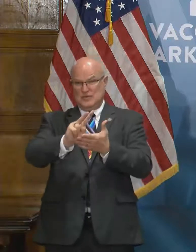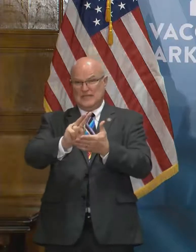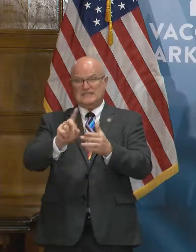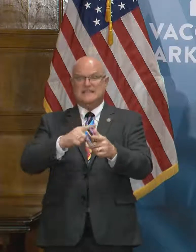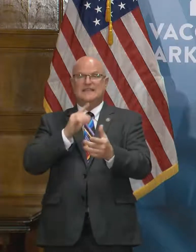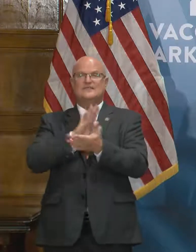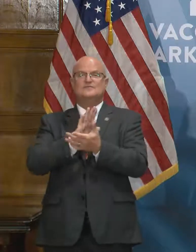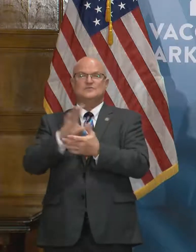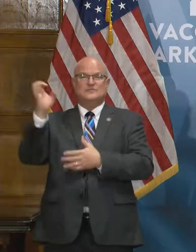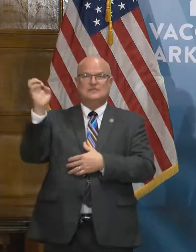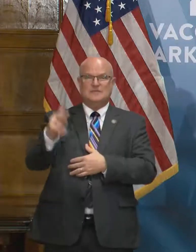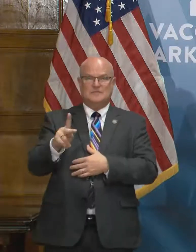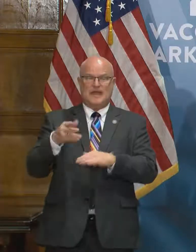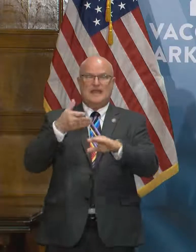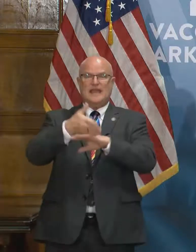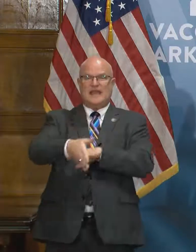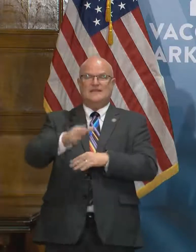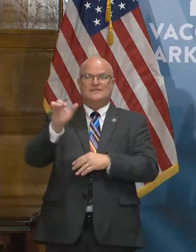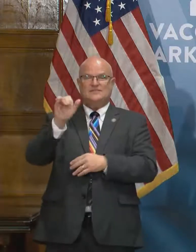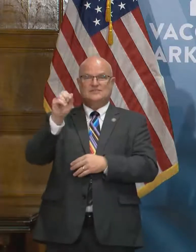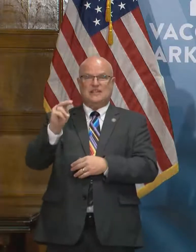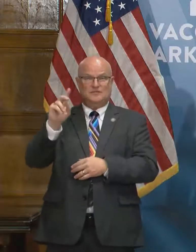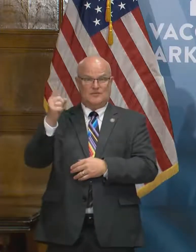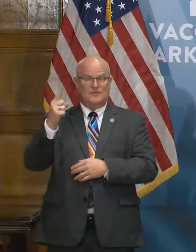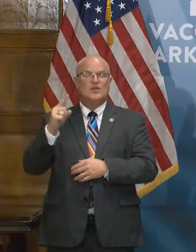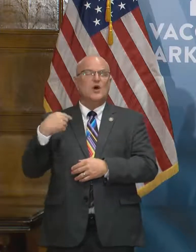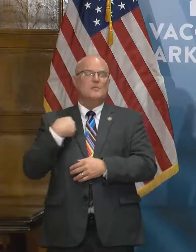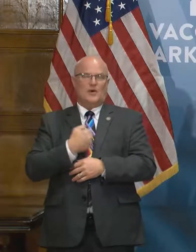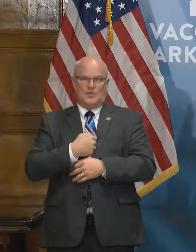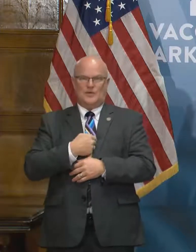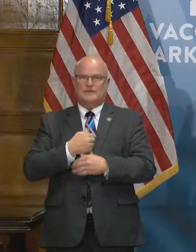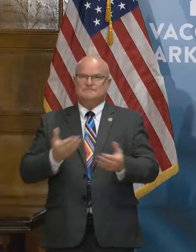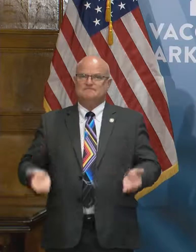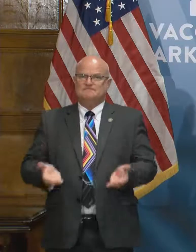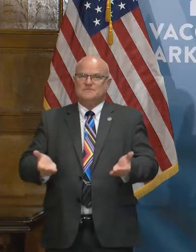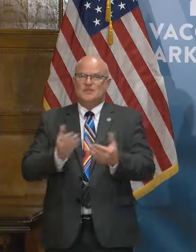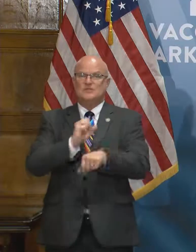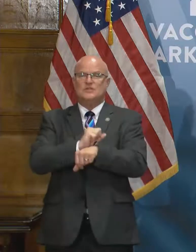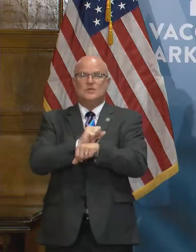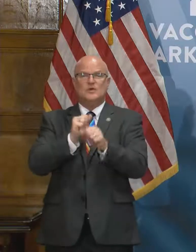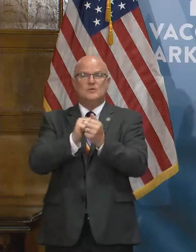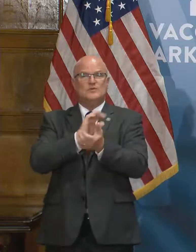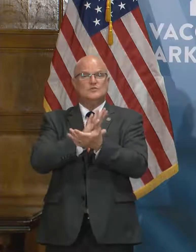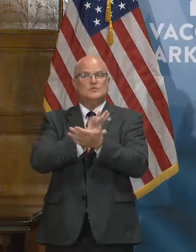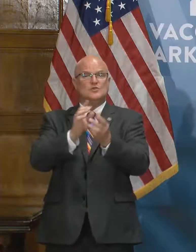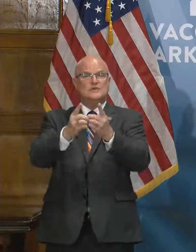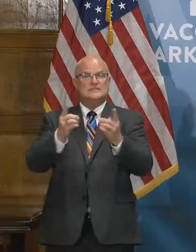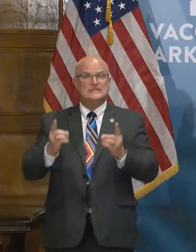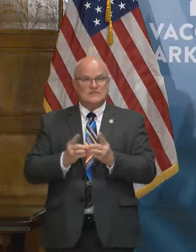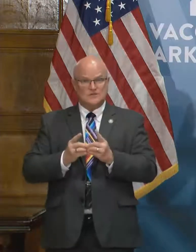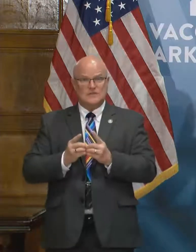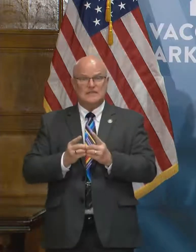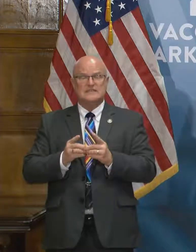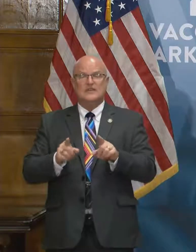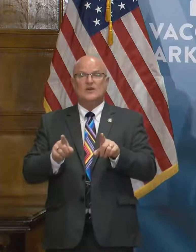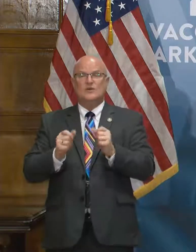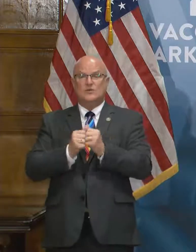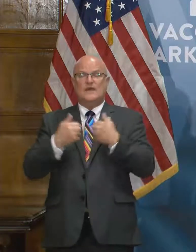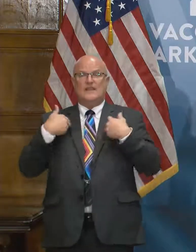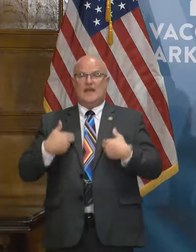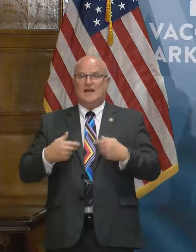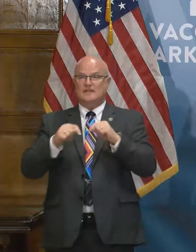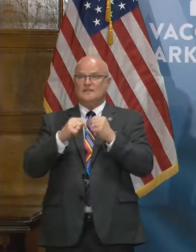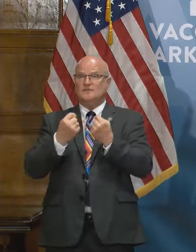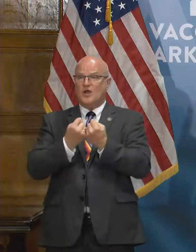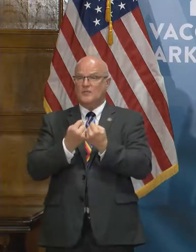before schools come back after the first of the year. But again, we are encouraging and working with school districts and with the health department